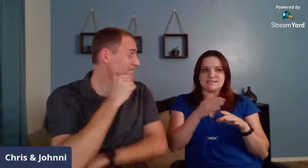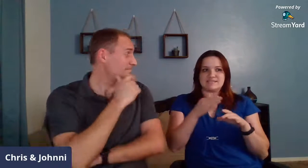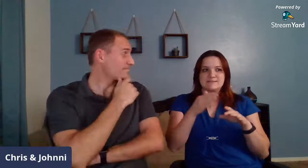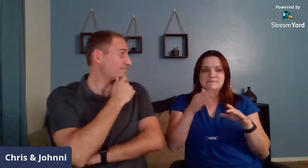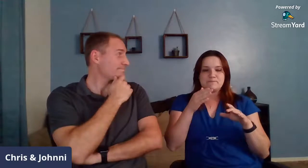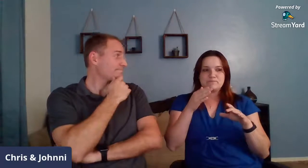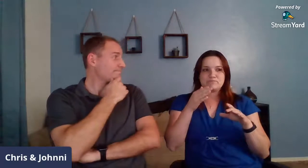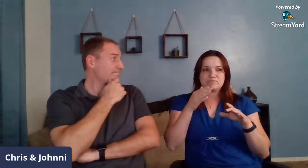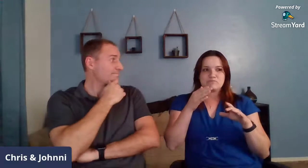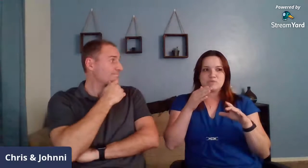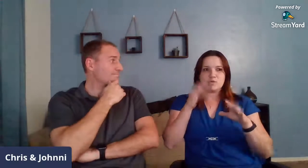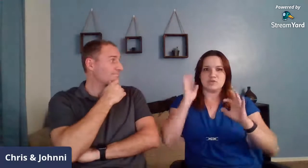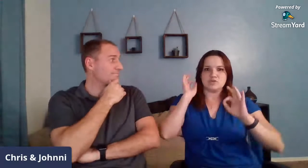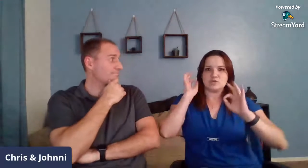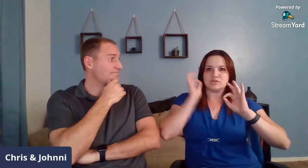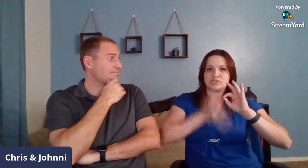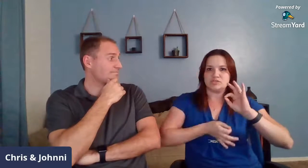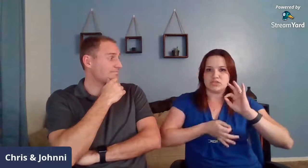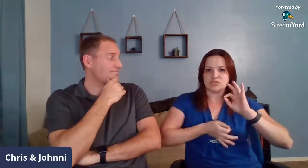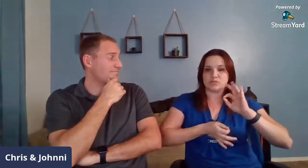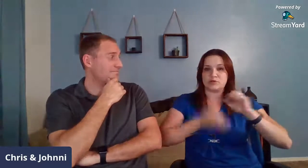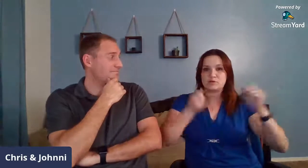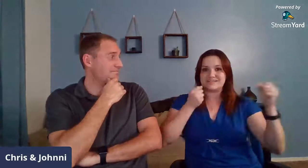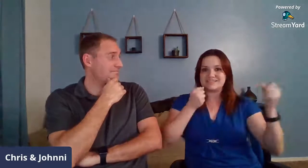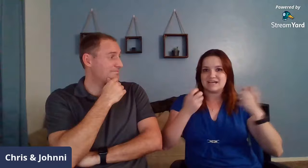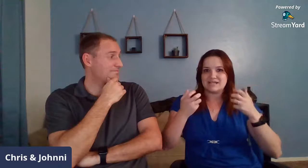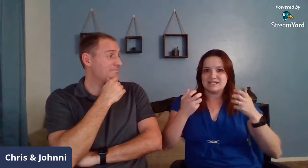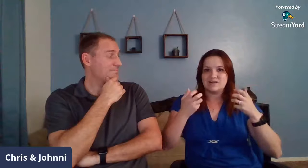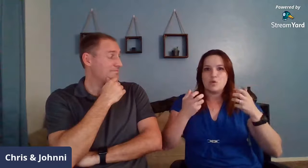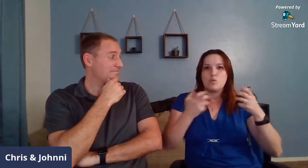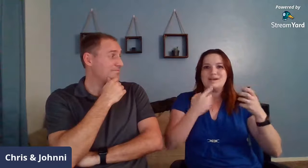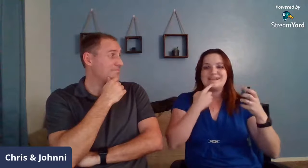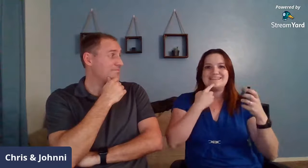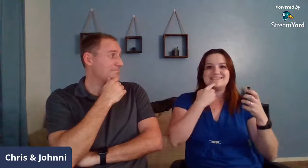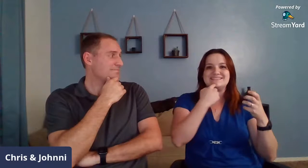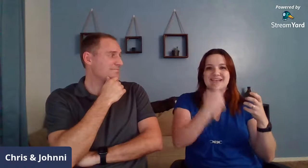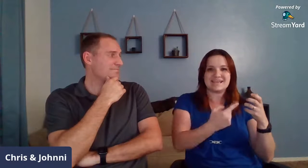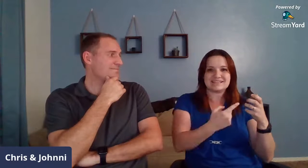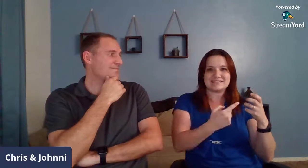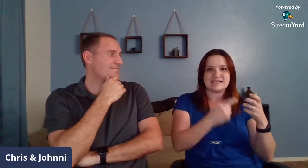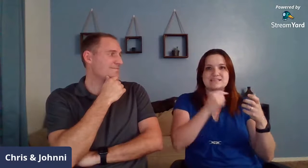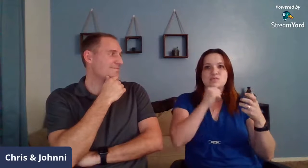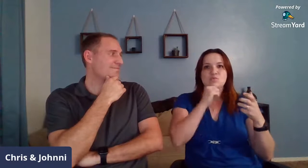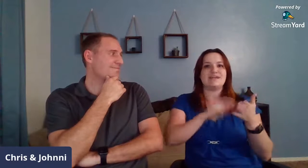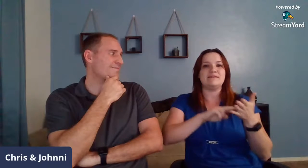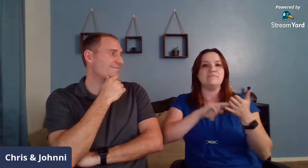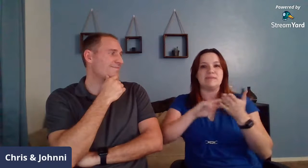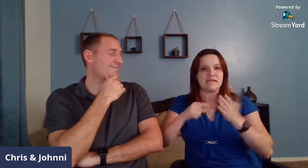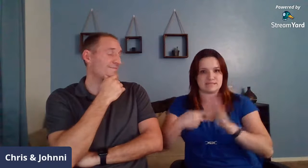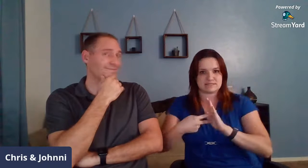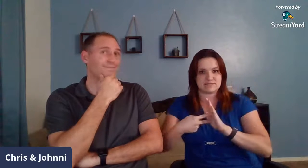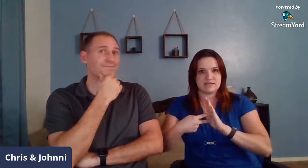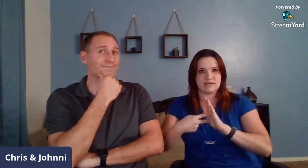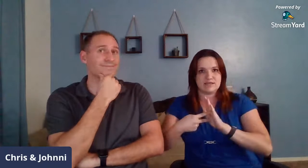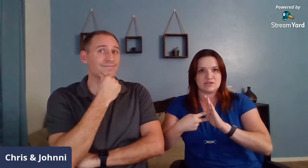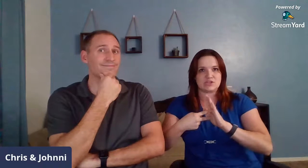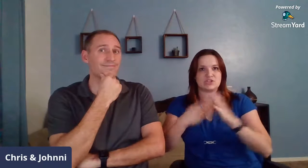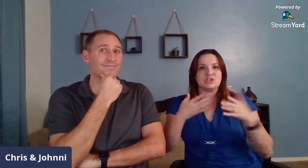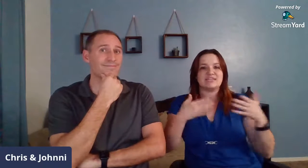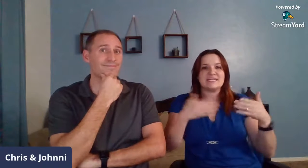is when you go to interpret or to sign it, what he says isn't what he means. Mm-hmm. There's certain things